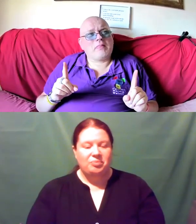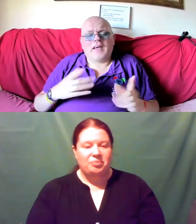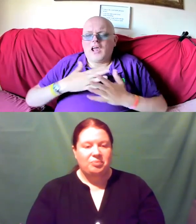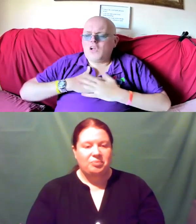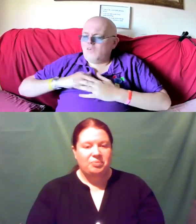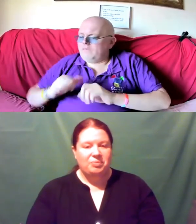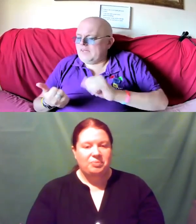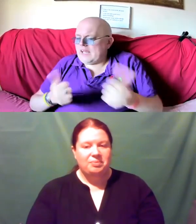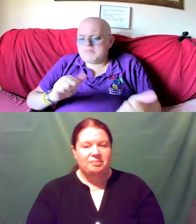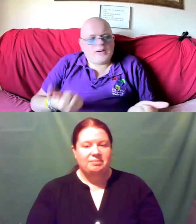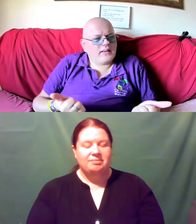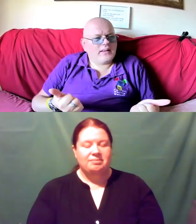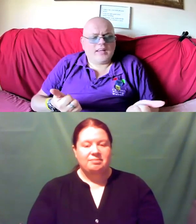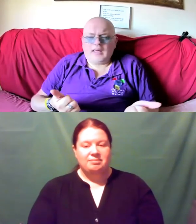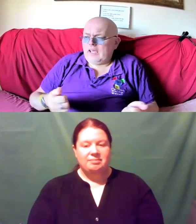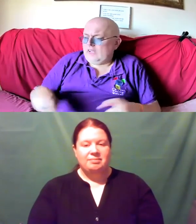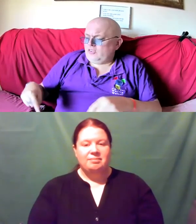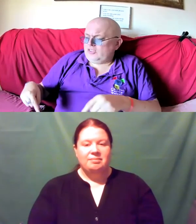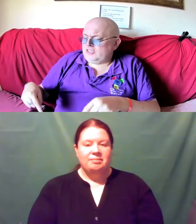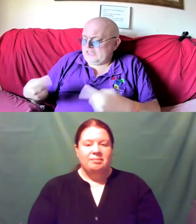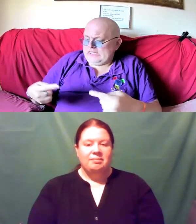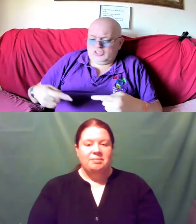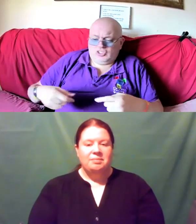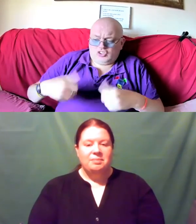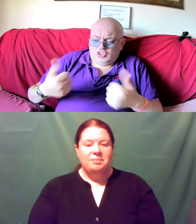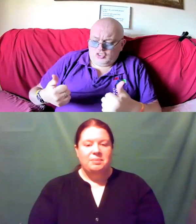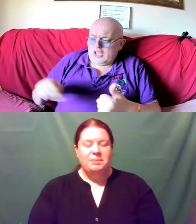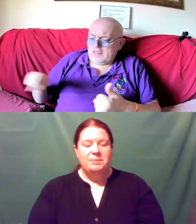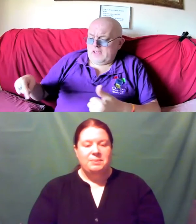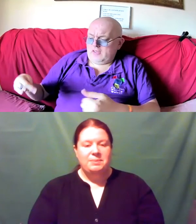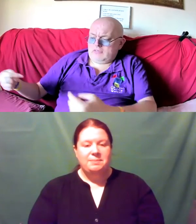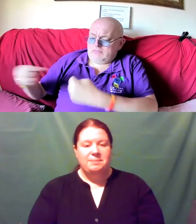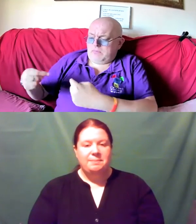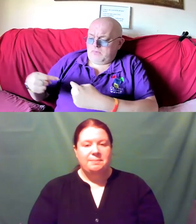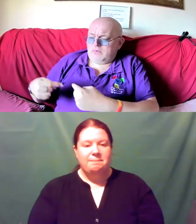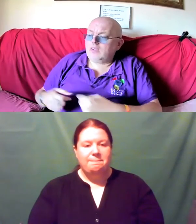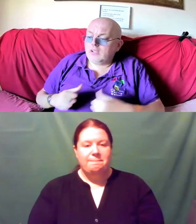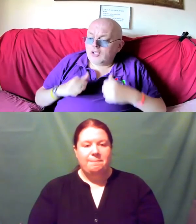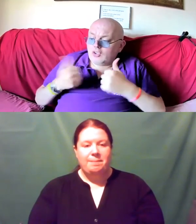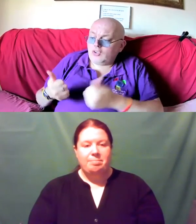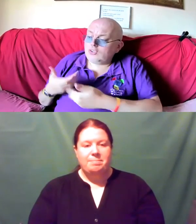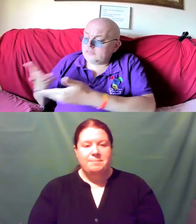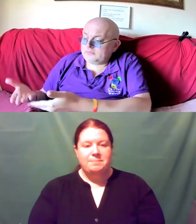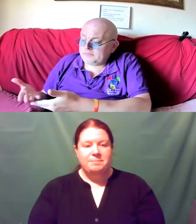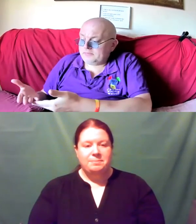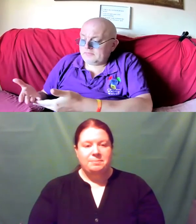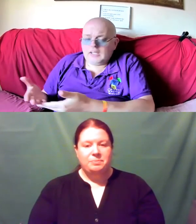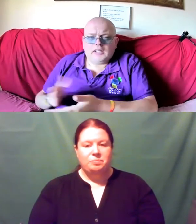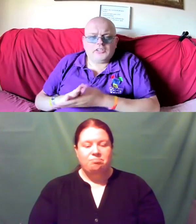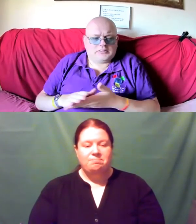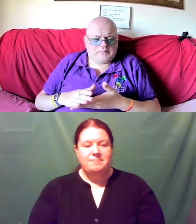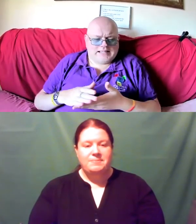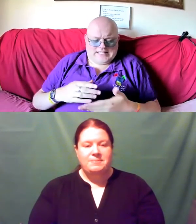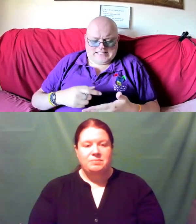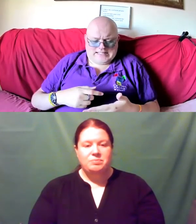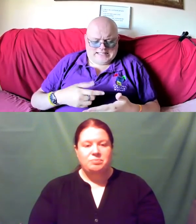our neighbor and challengingly to do good to those that might hurt us. Yeah. But I think that's about not dehumanizing them in